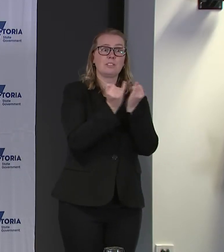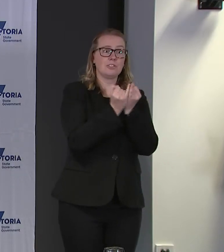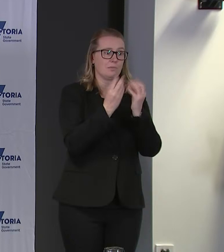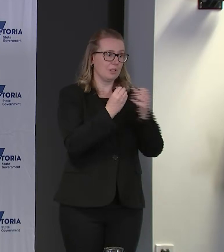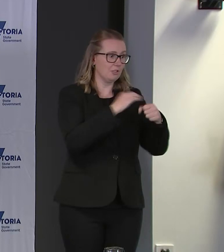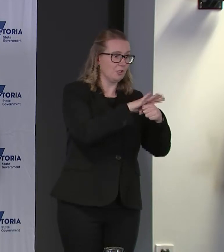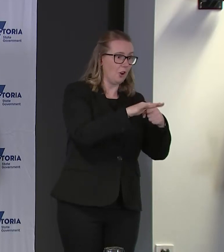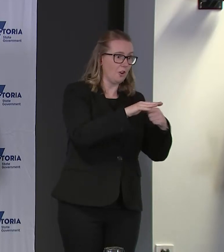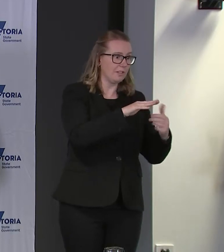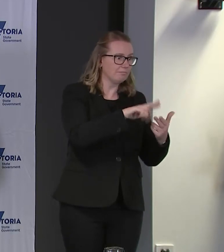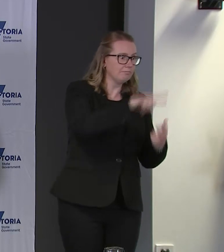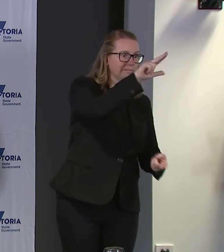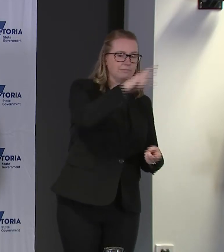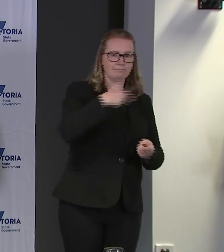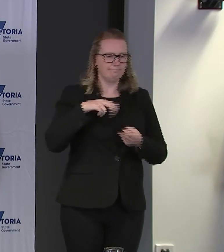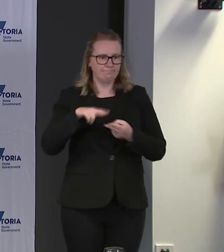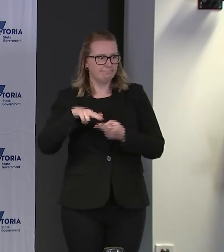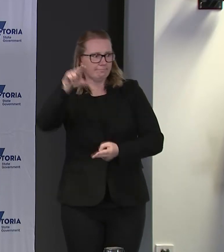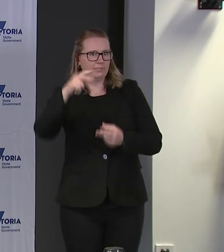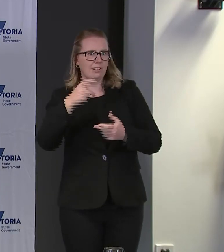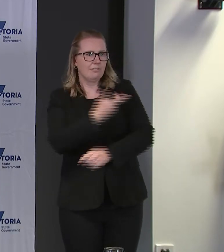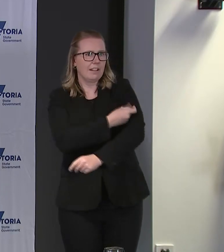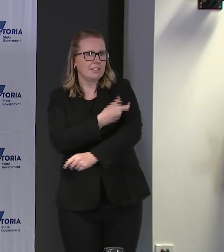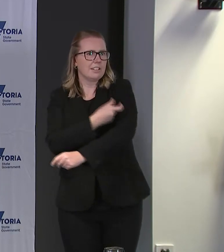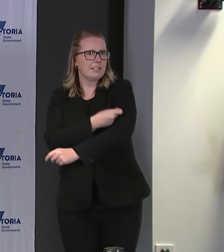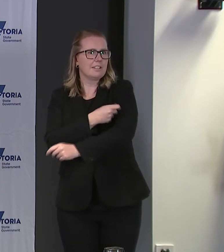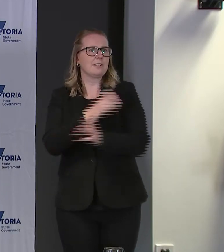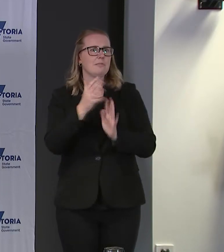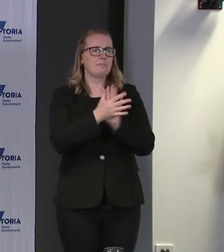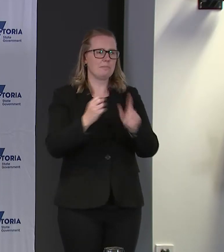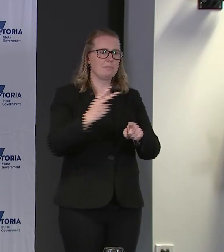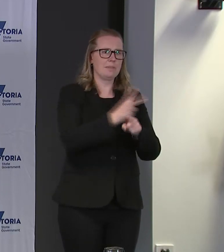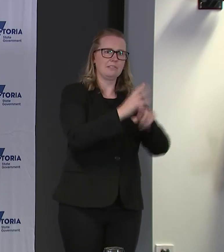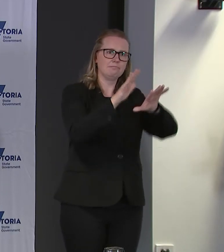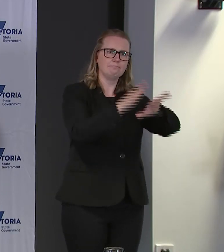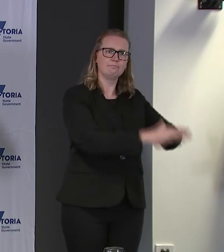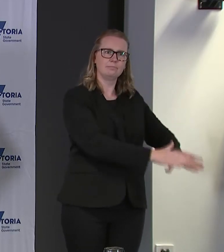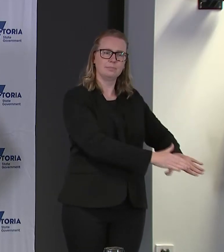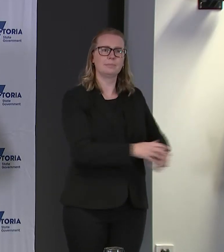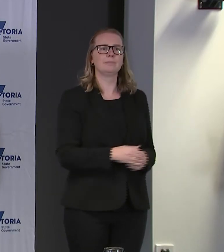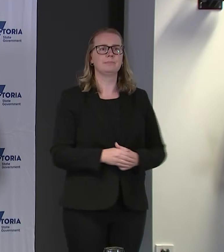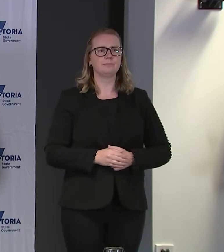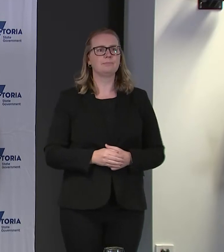we need to get to that safety zone as fast as we possibly can.